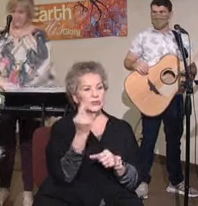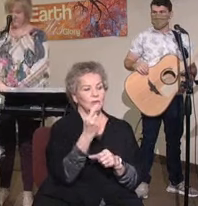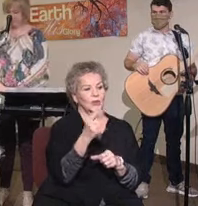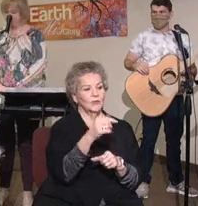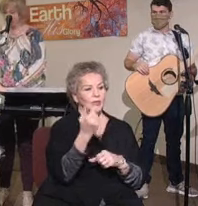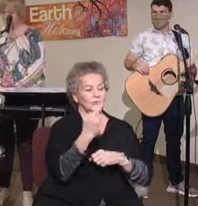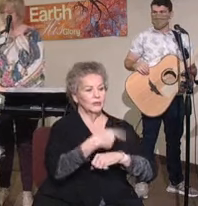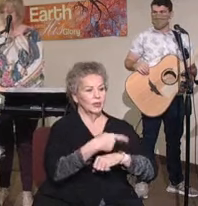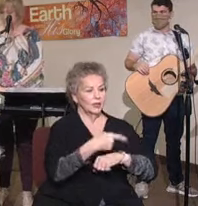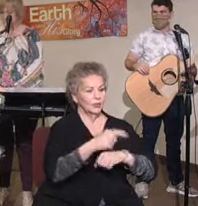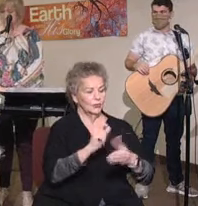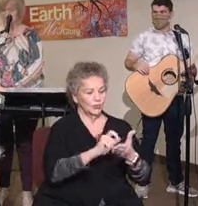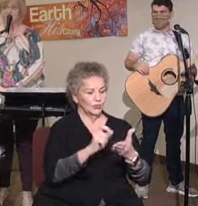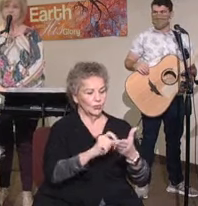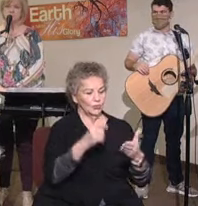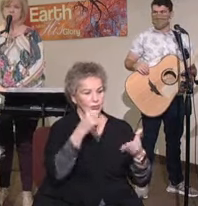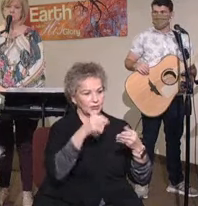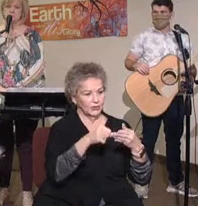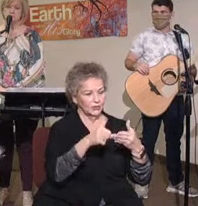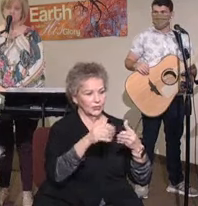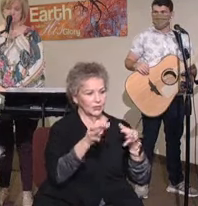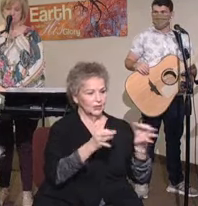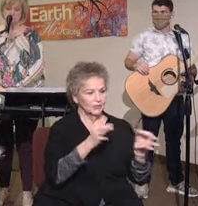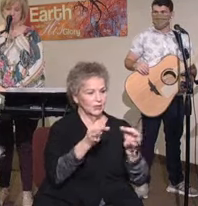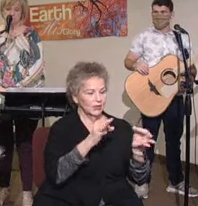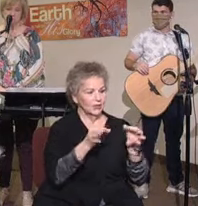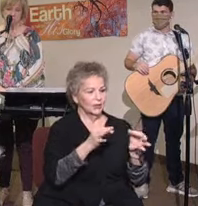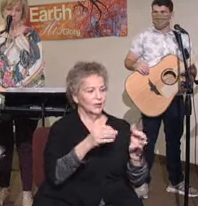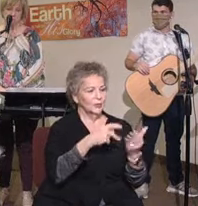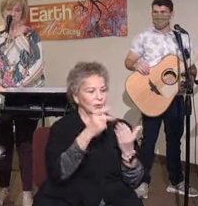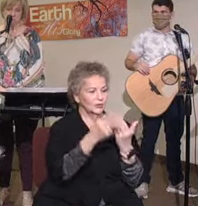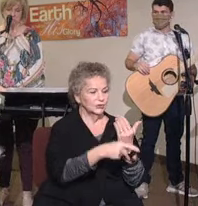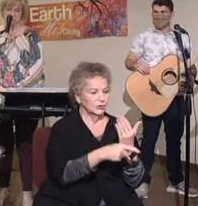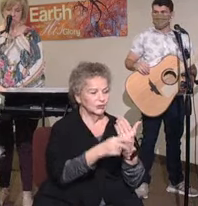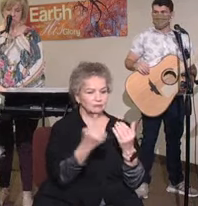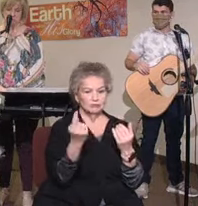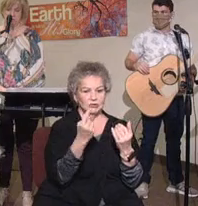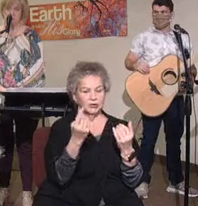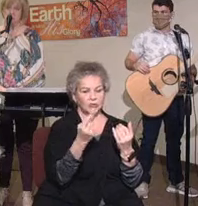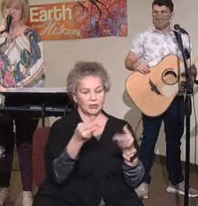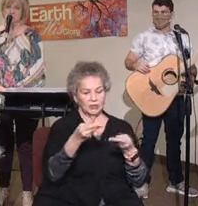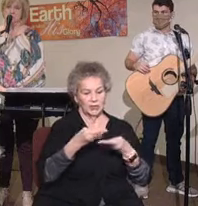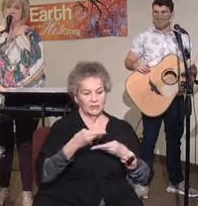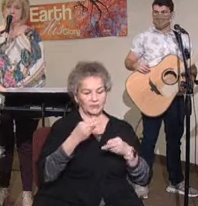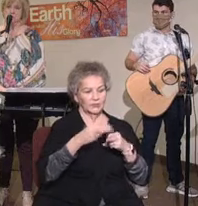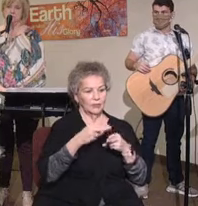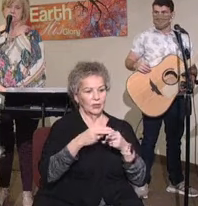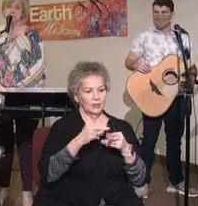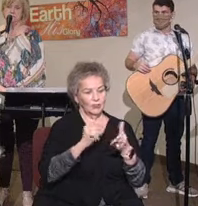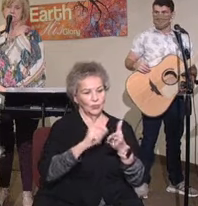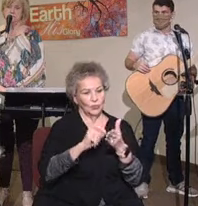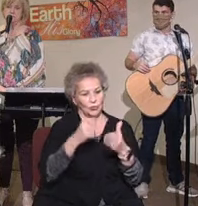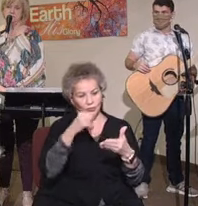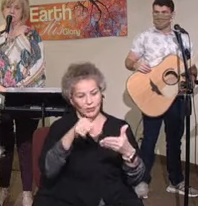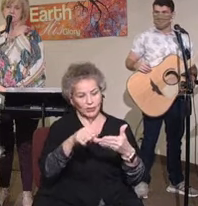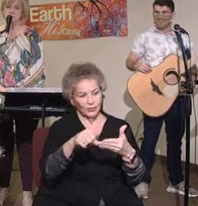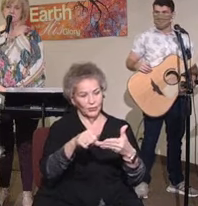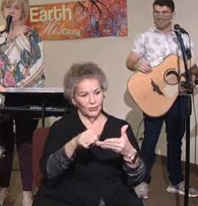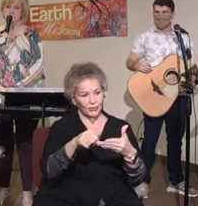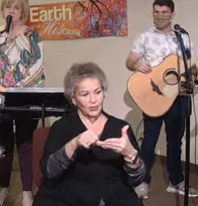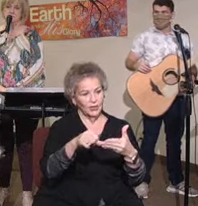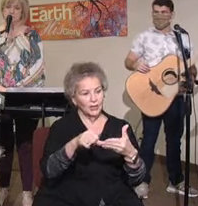we wrote a letter explaining our project. Somebody gave us their name and address. We wrote them a letter, and they